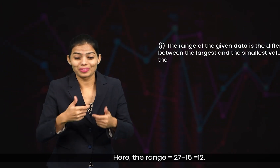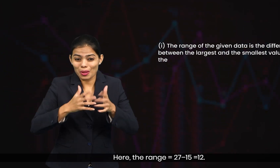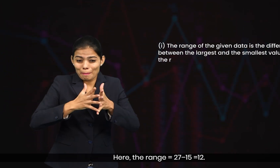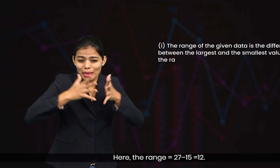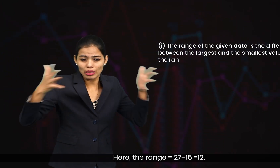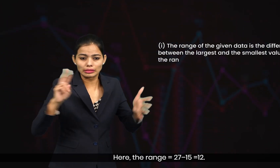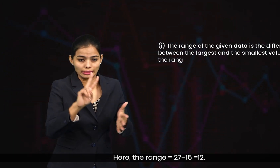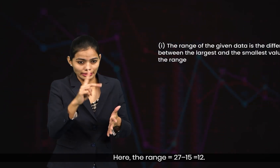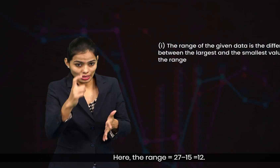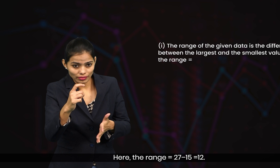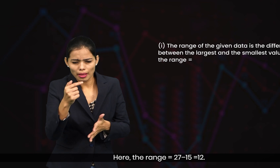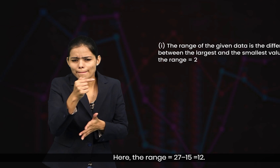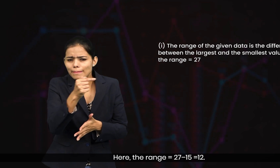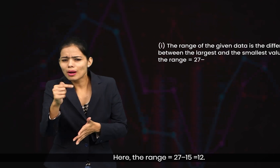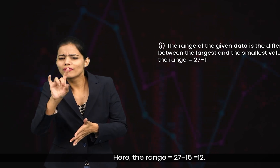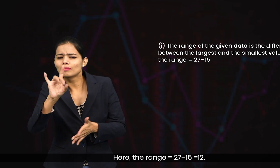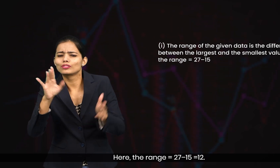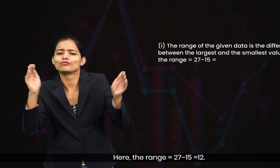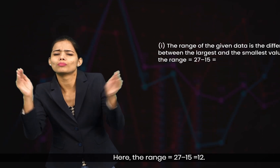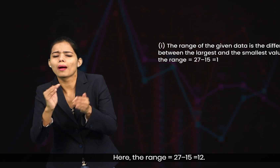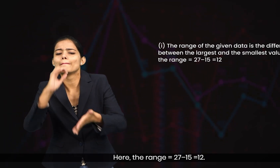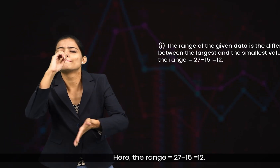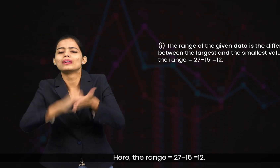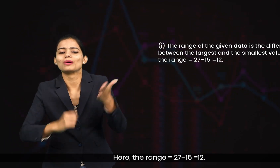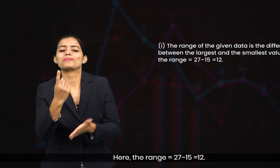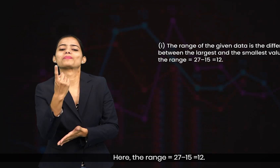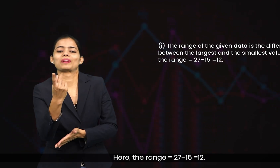to 27 minus 15 is equal to 12.